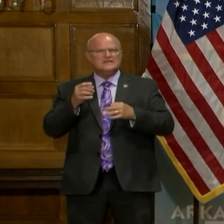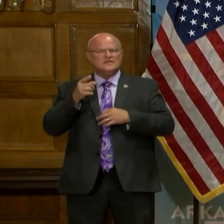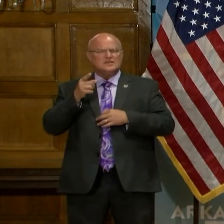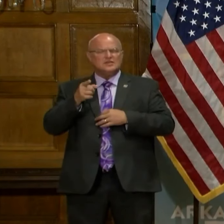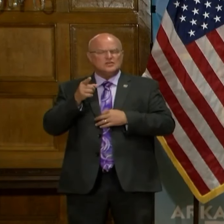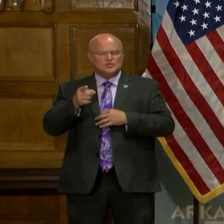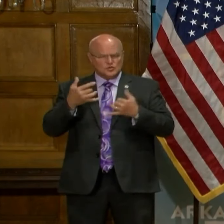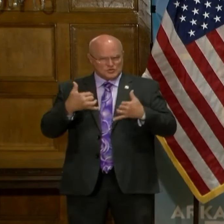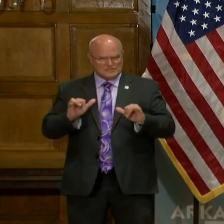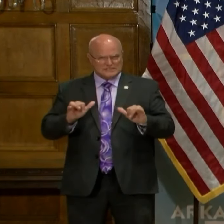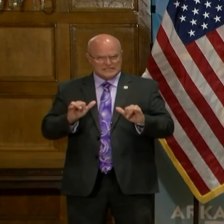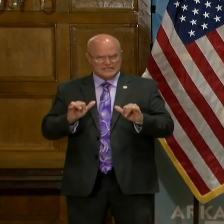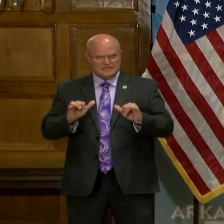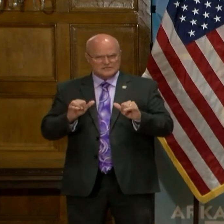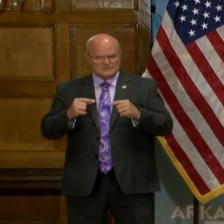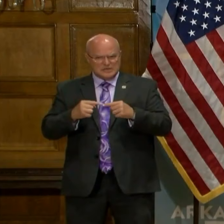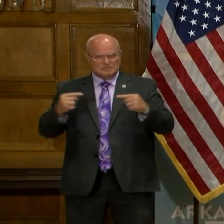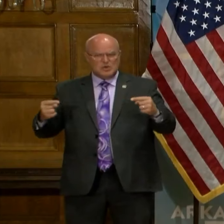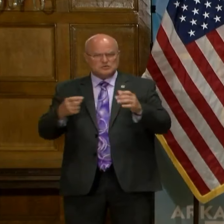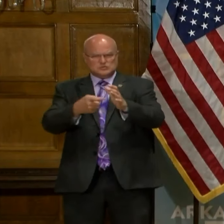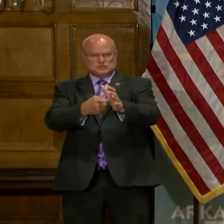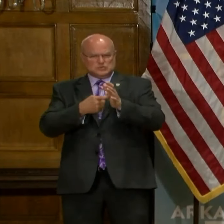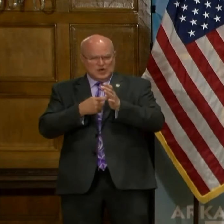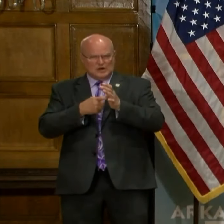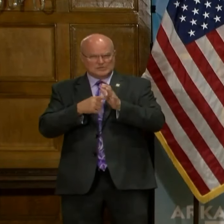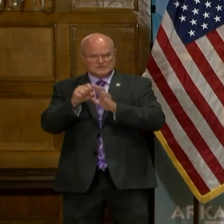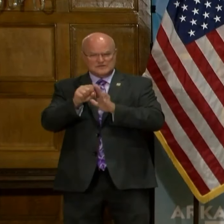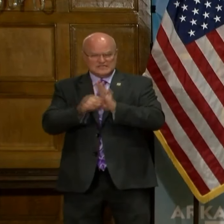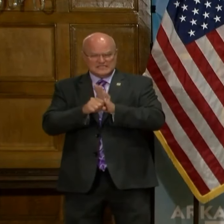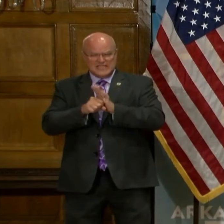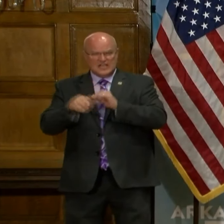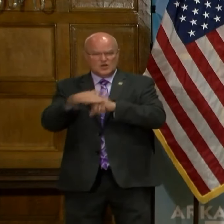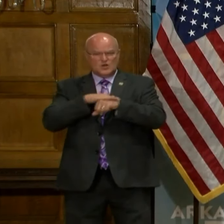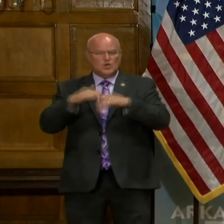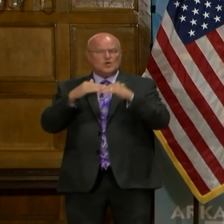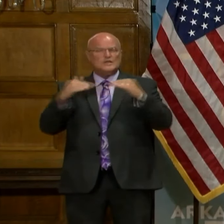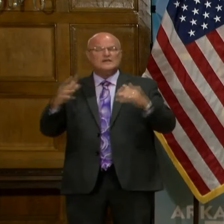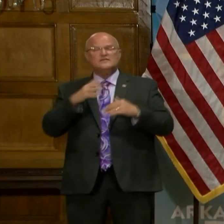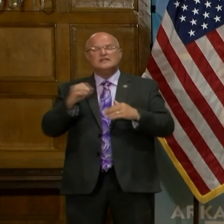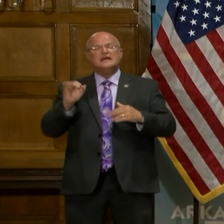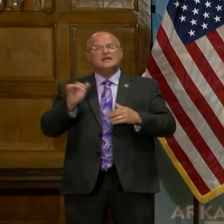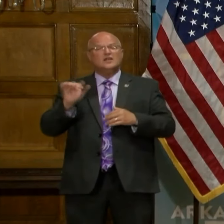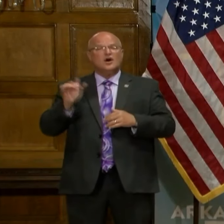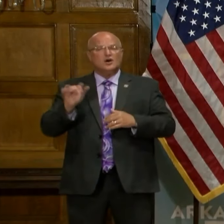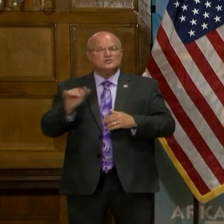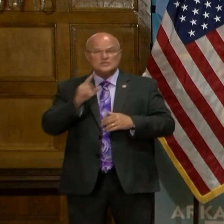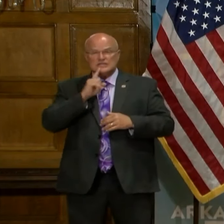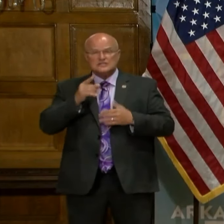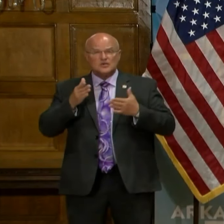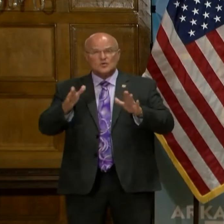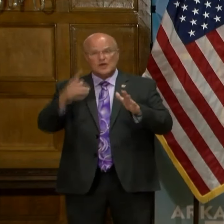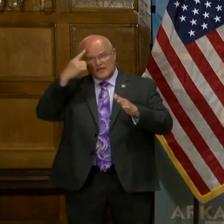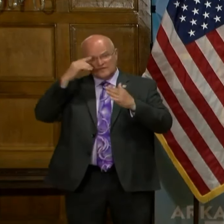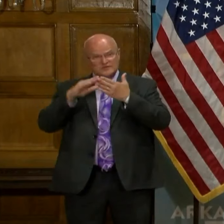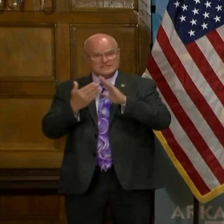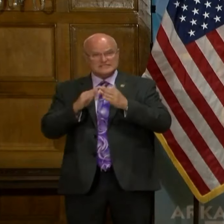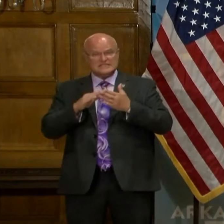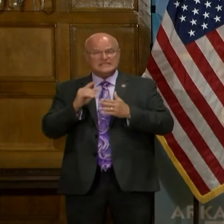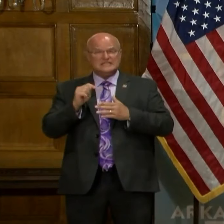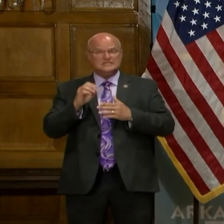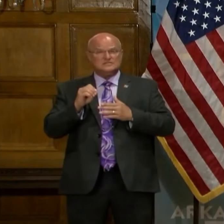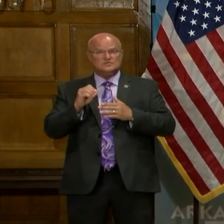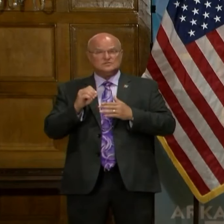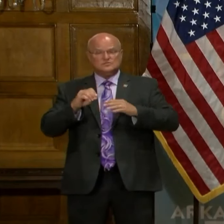you are still adamantly opposed to mask requirements at the state or local level, and also, is there a way for cities